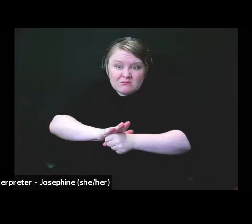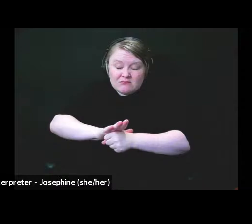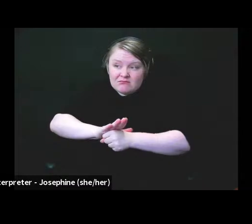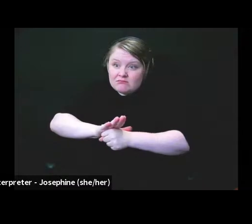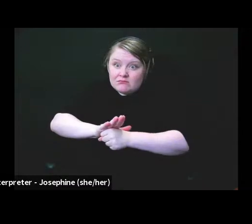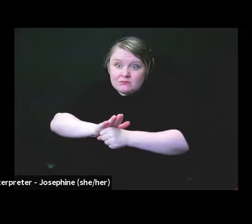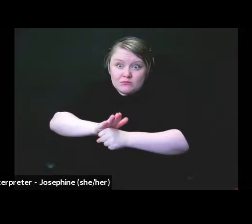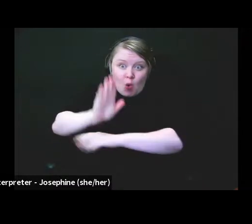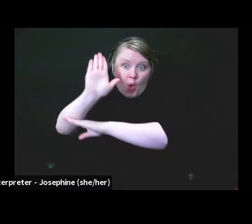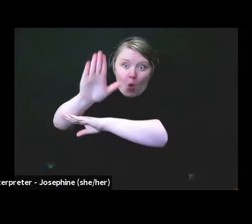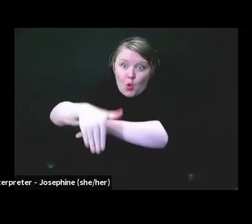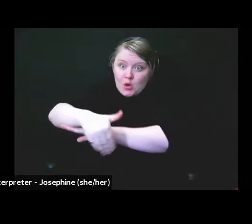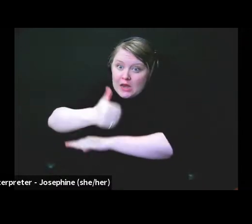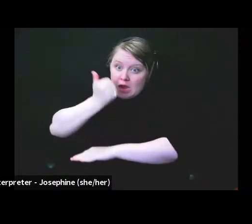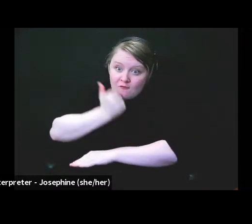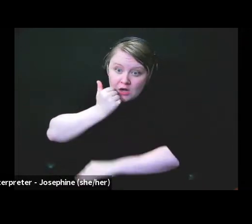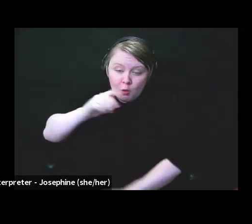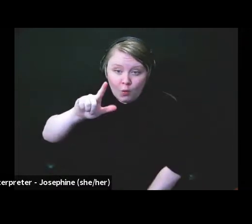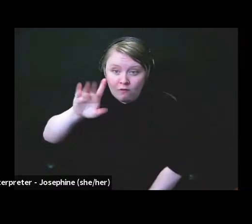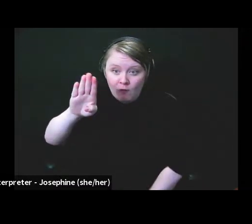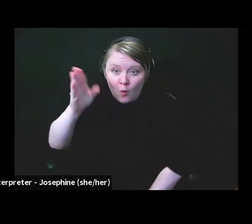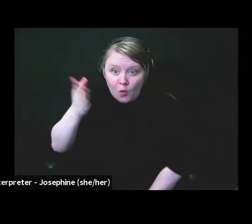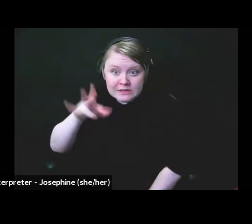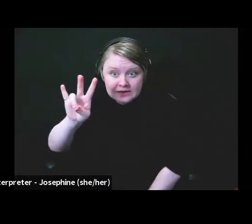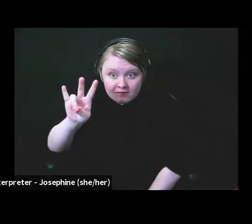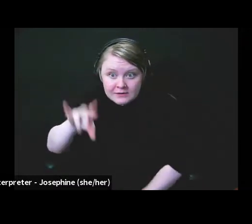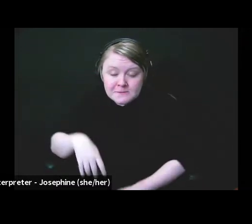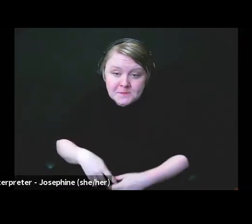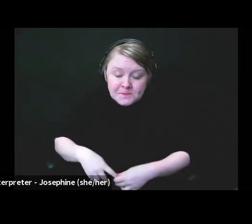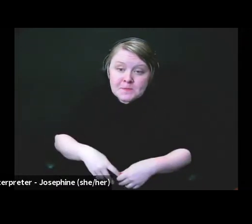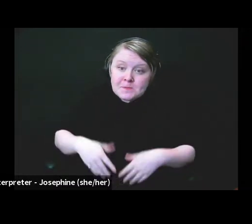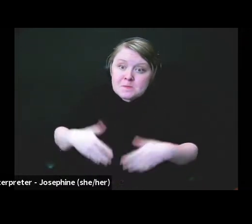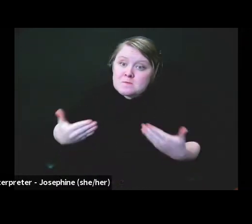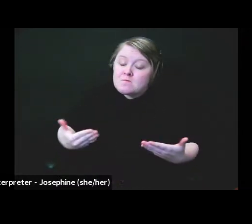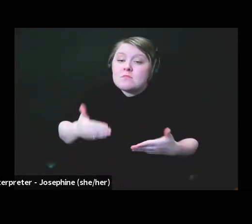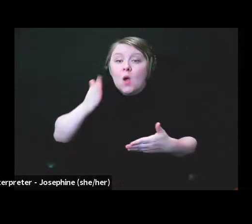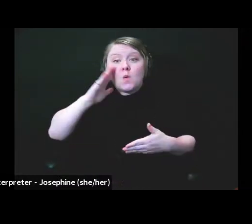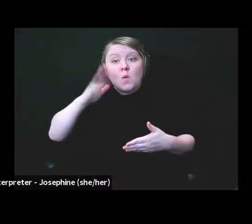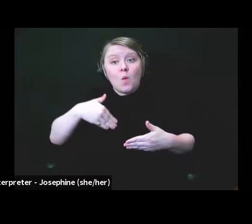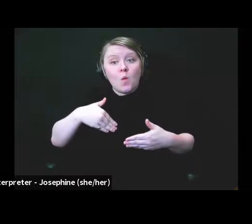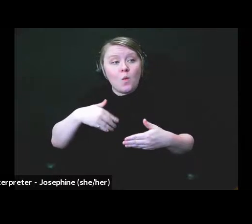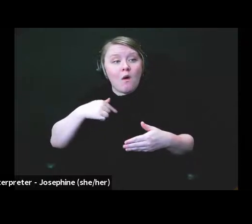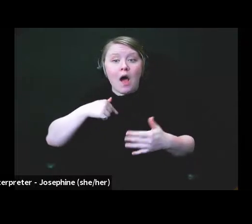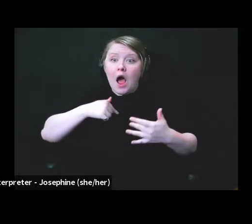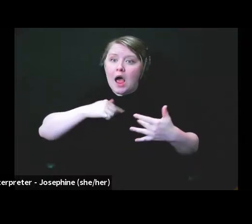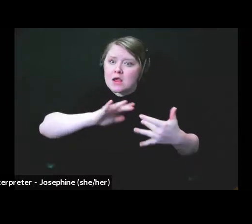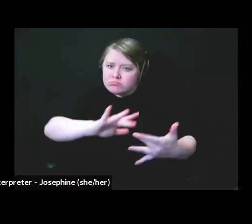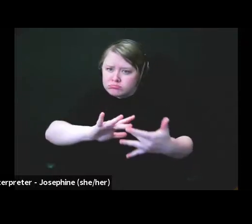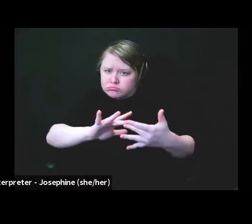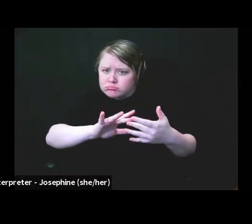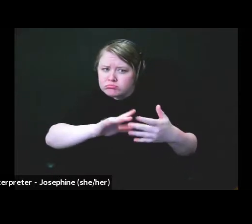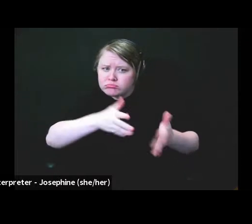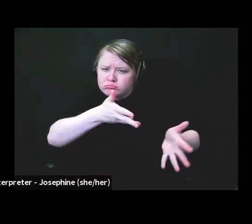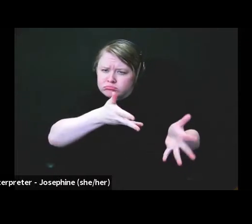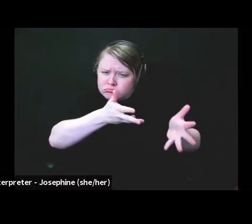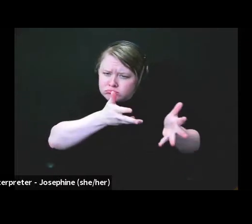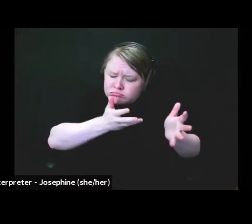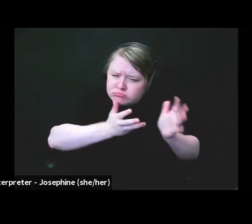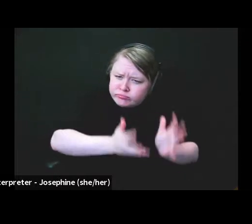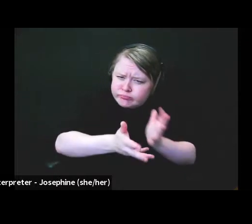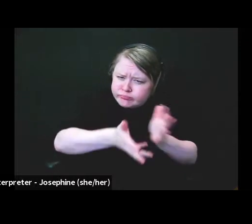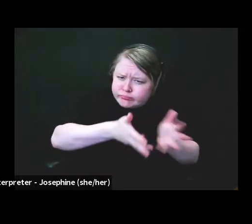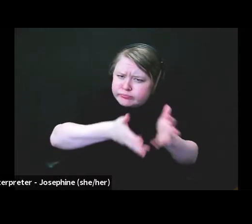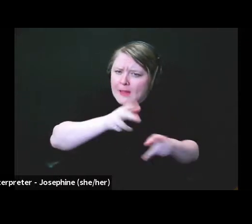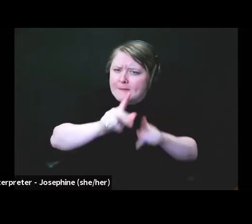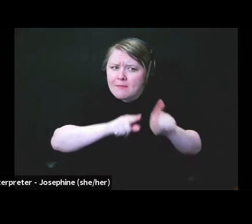a day, right? So I know that, a number of times when I've been in contexts where people are doing this kind of training,